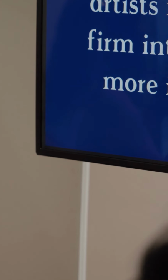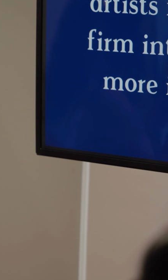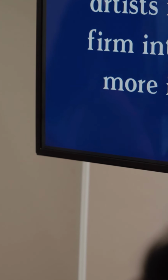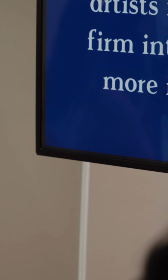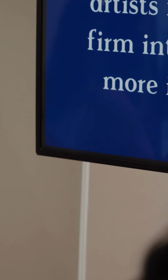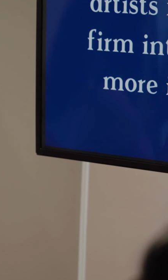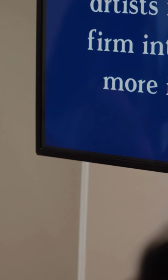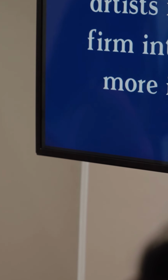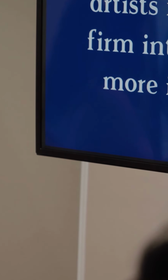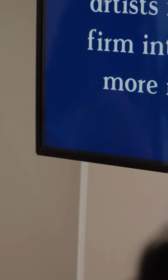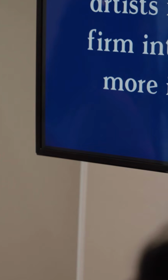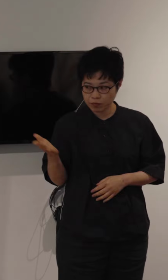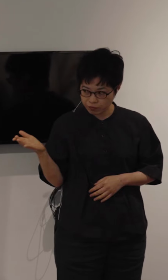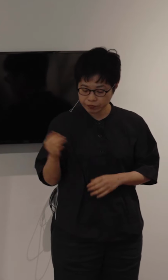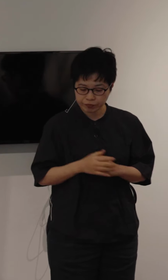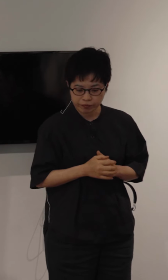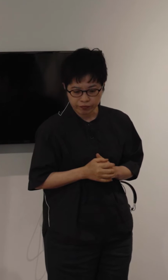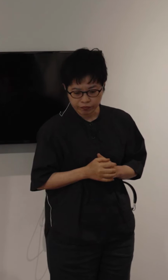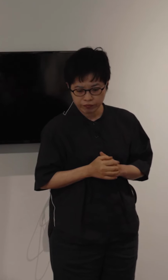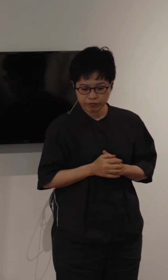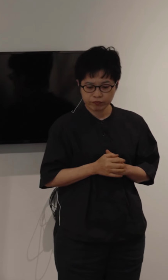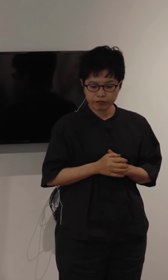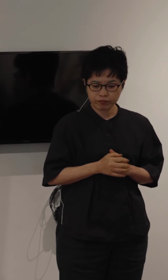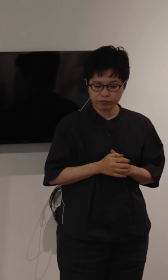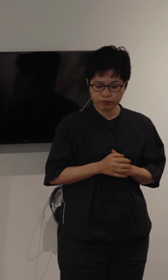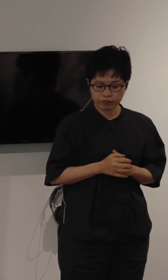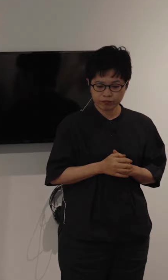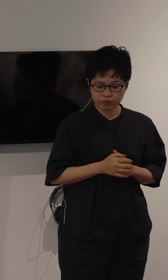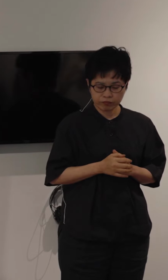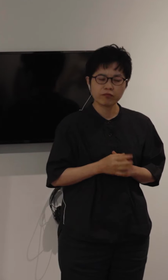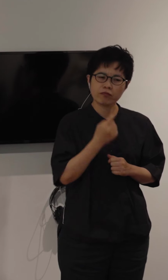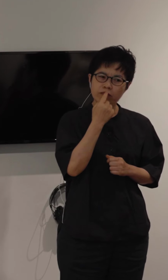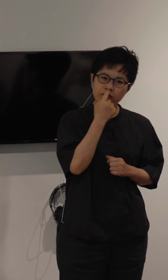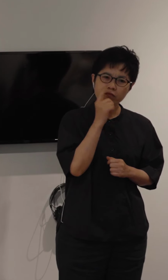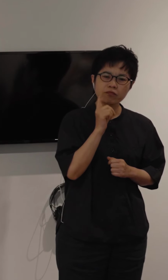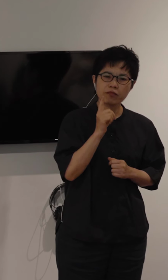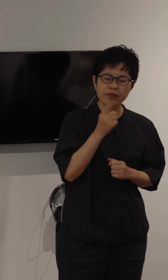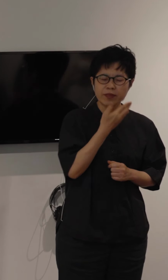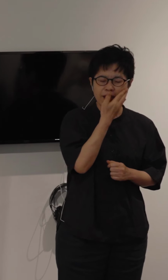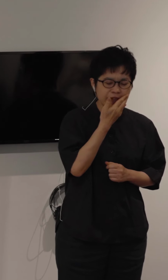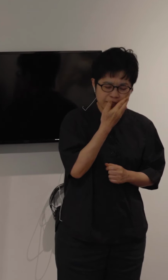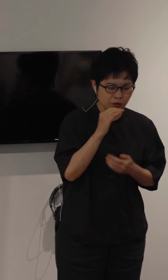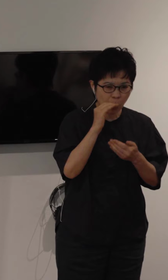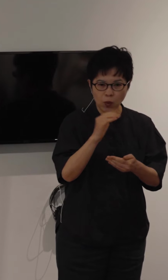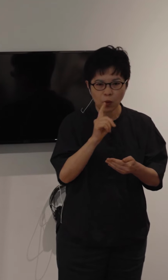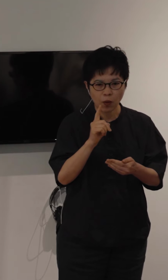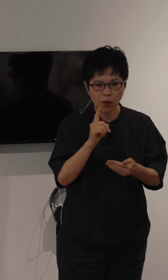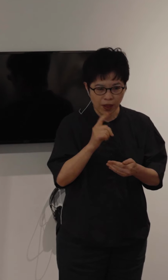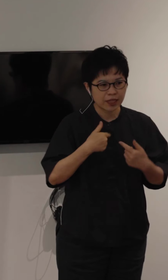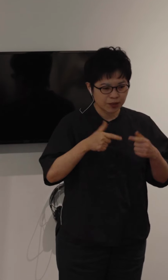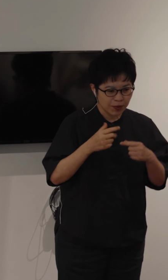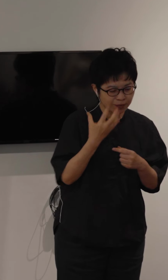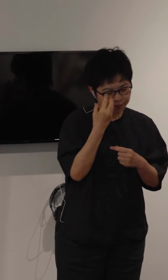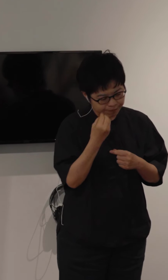so we both know who each other are. What's really important to me, and something that I'm very passionate about, is being an advocate and